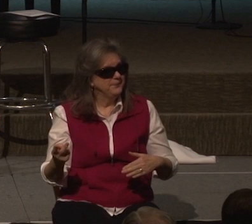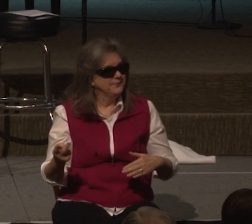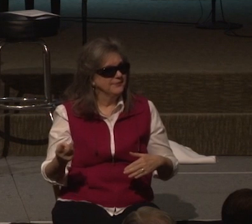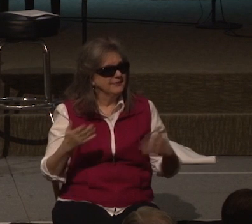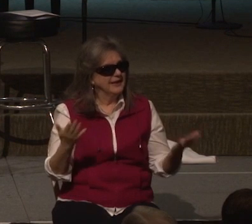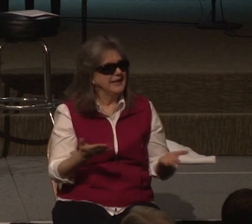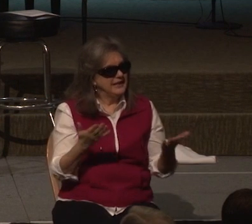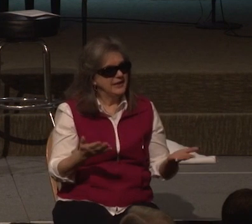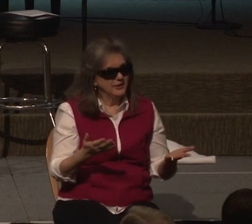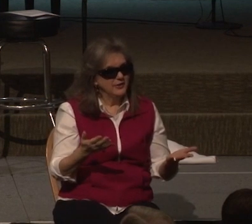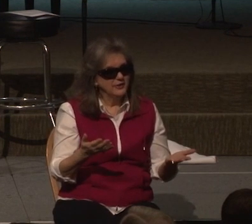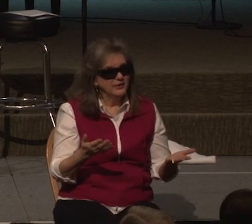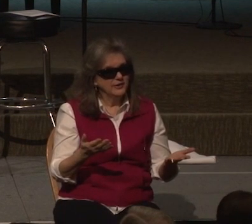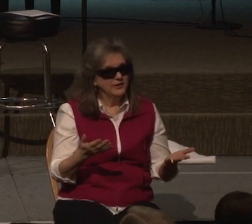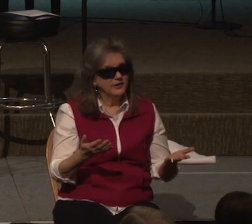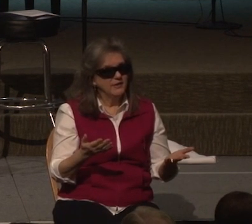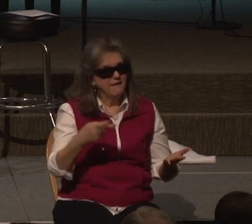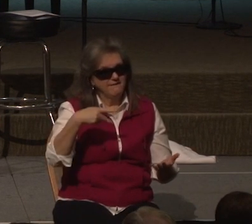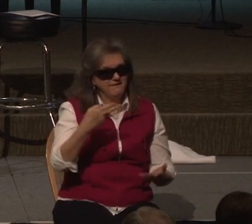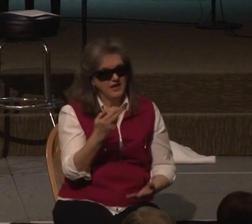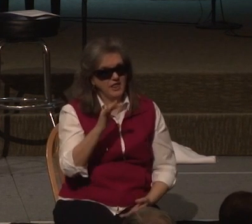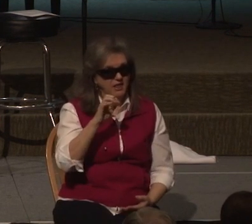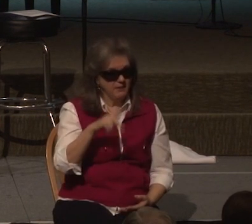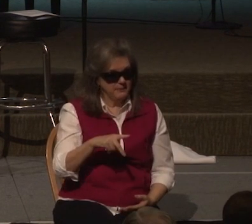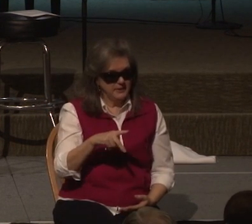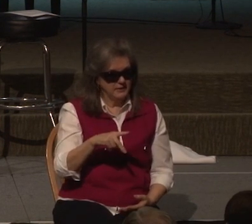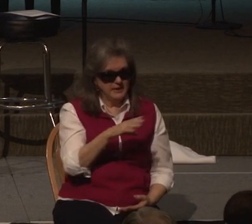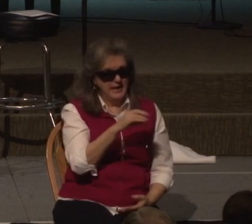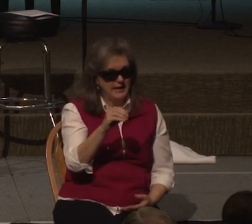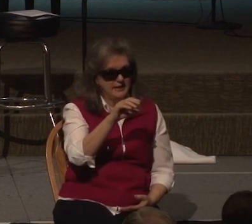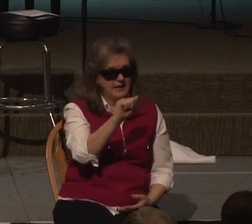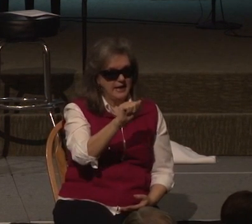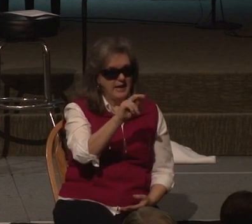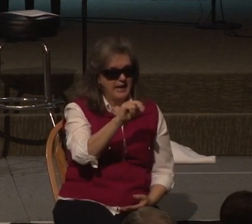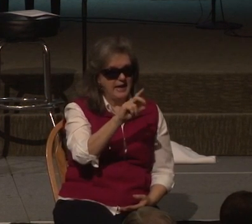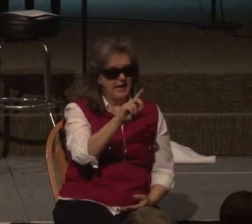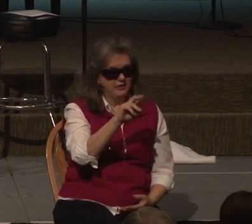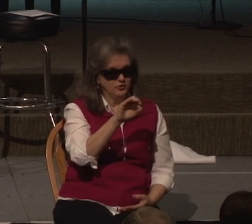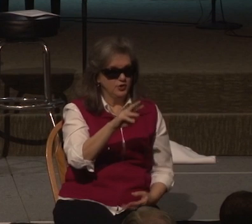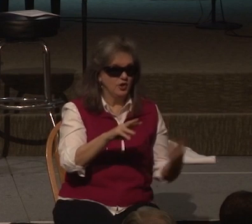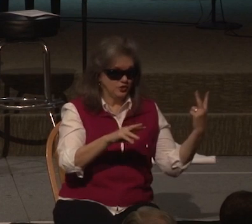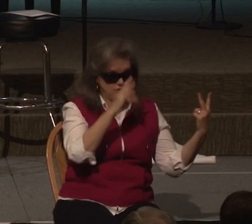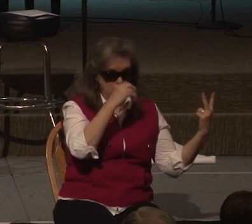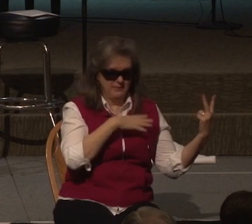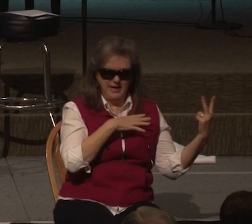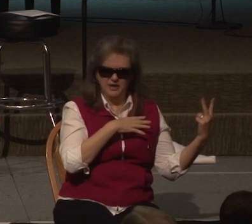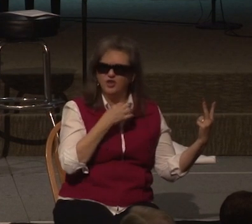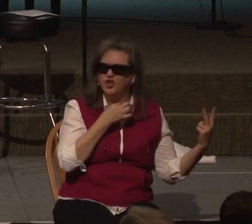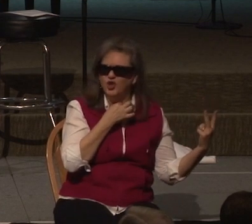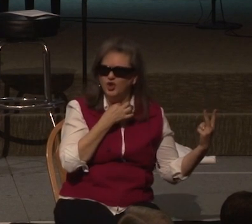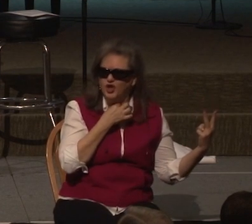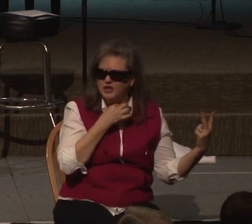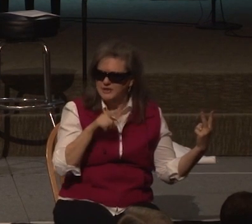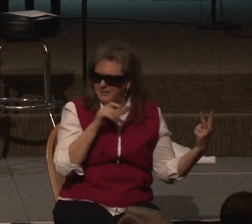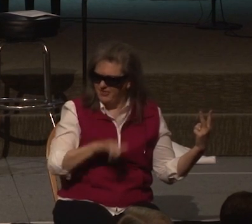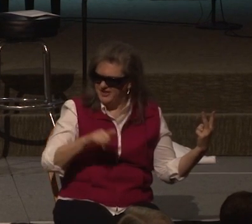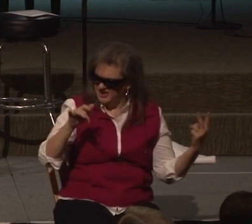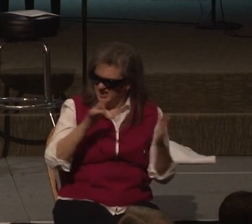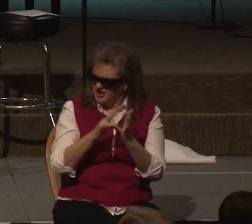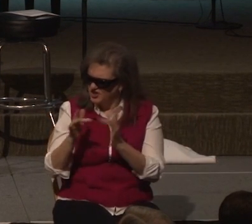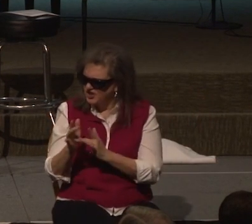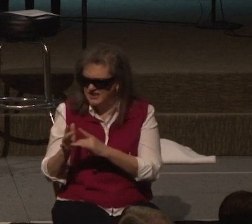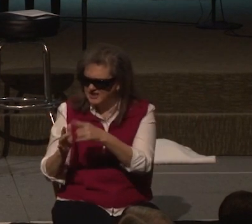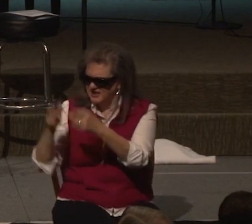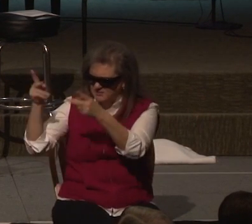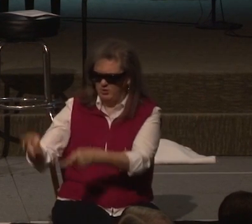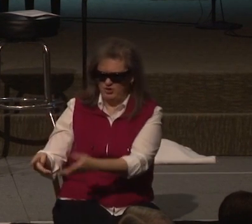here what we have, Philip and Andrew, two guys who were extremely curious about this Jesus